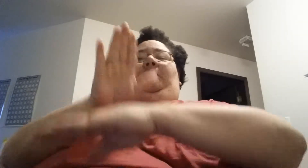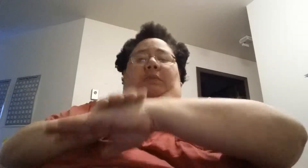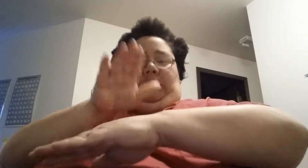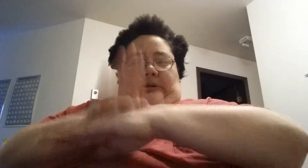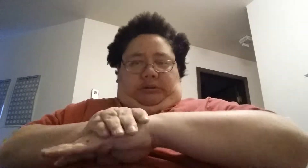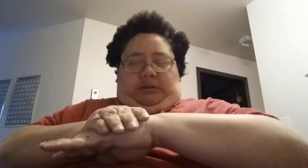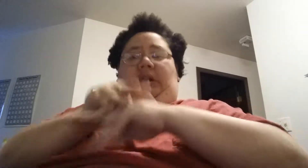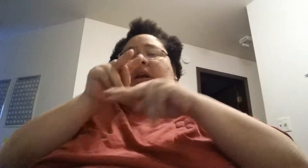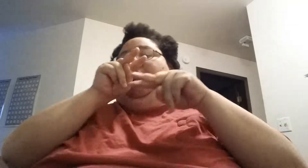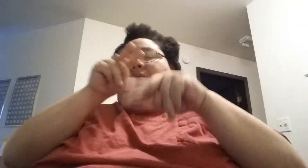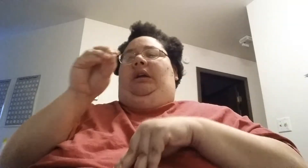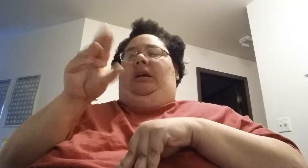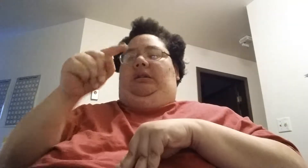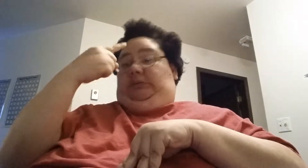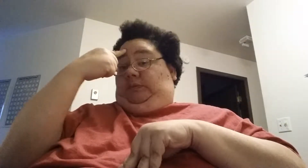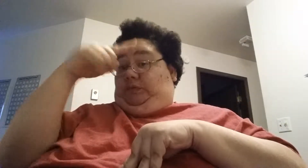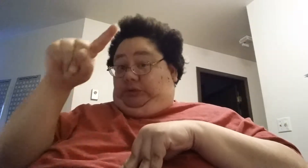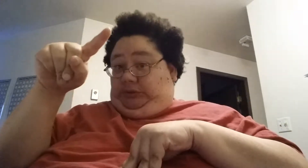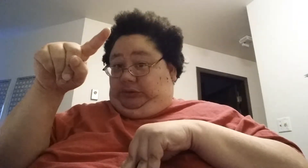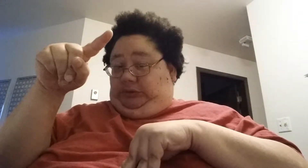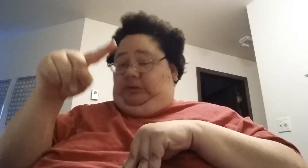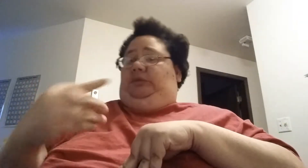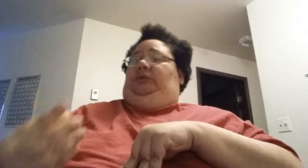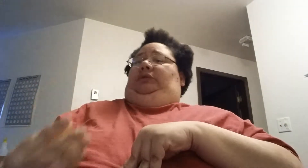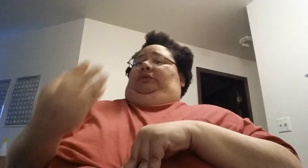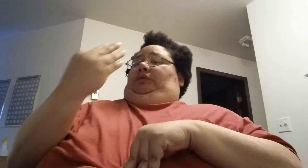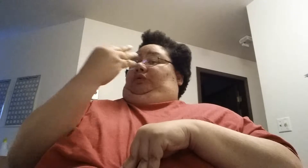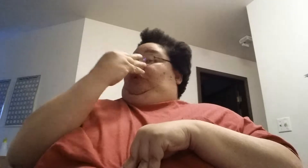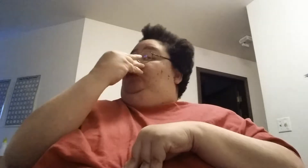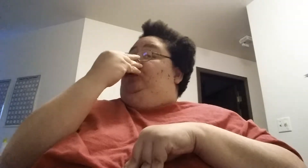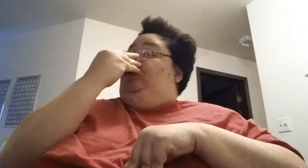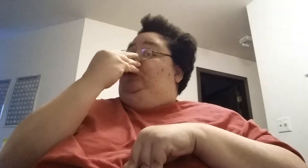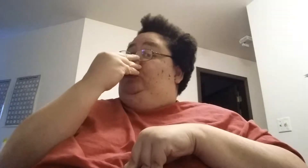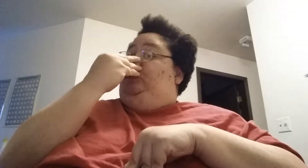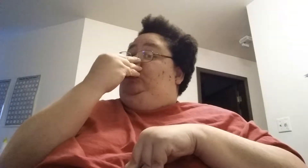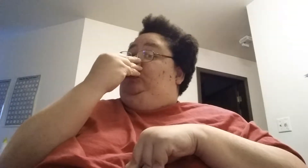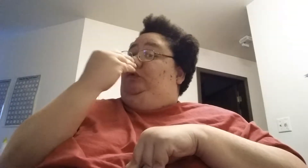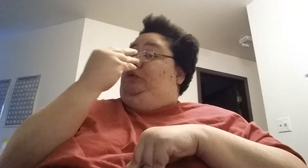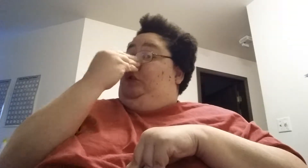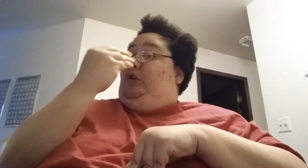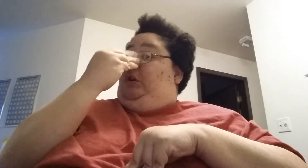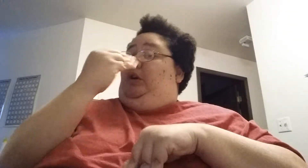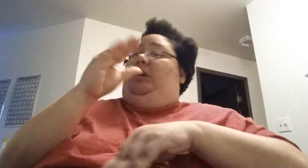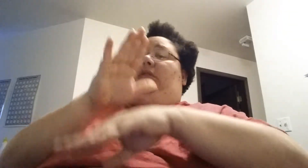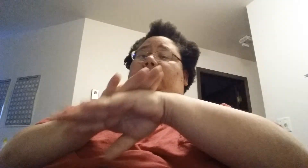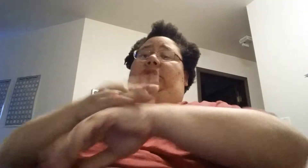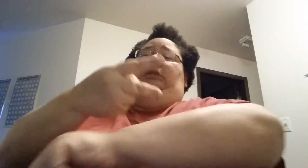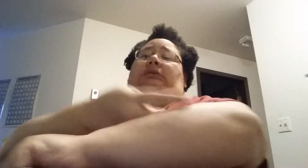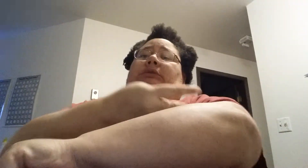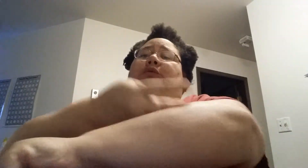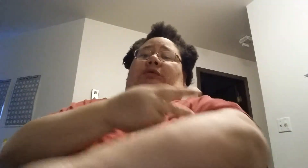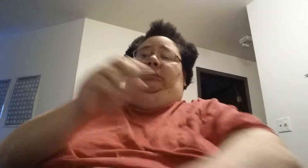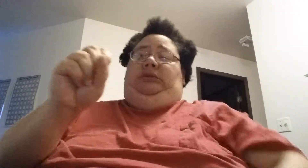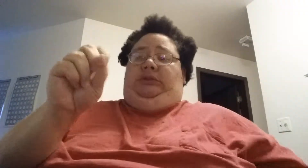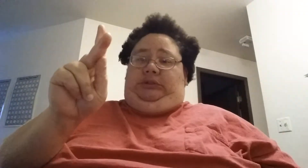list of affected vehicles at bbcnews.com. Next tonight to Super Bowl 49, now just a day away. The game